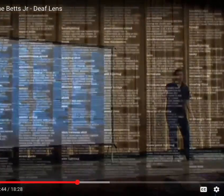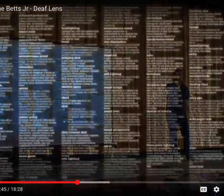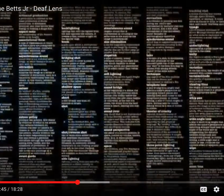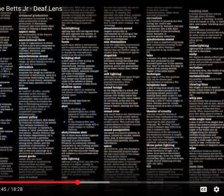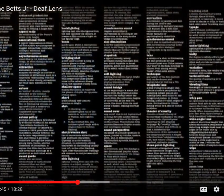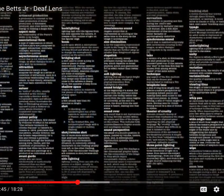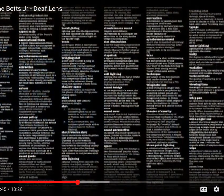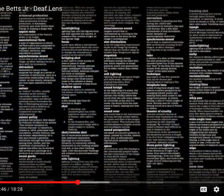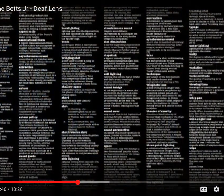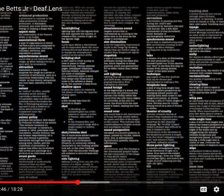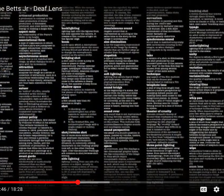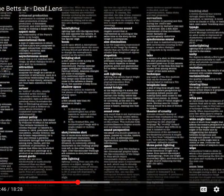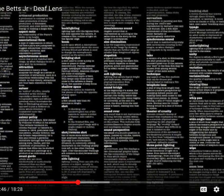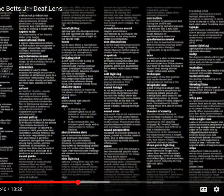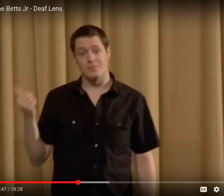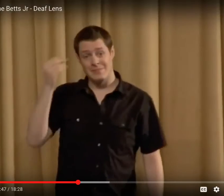there are a few more words.